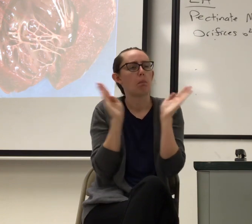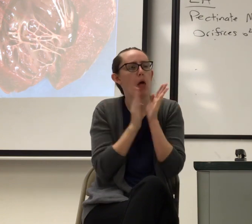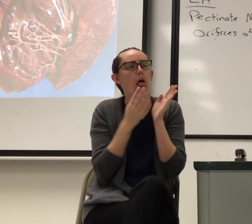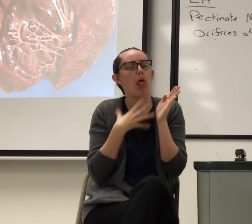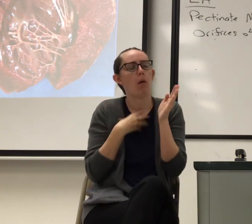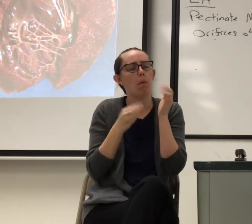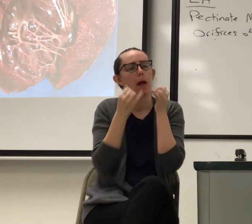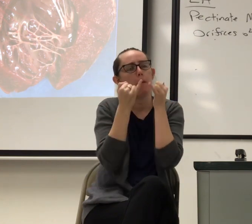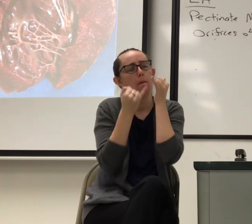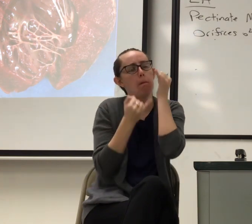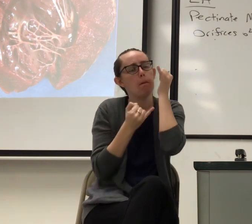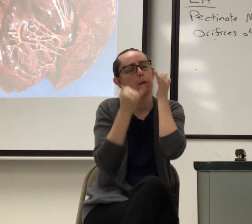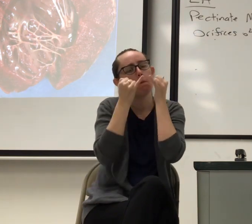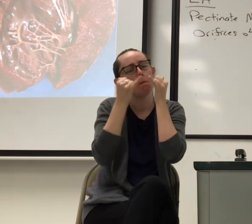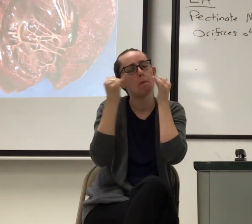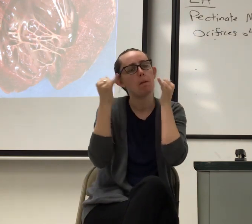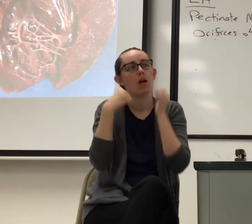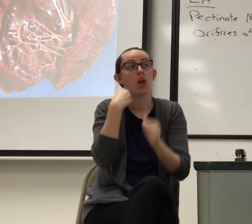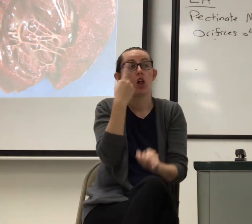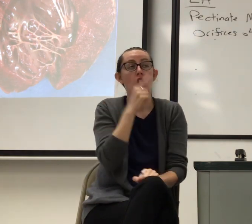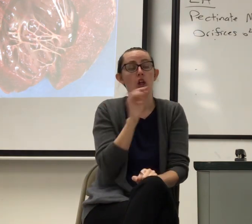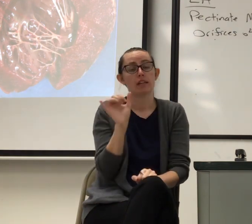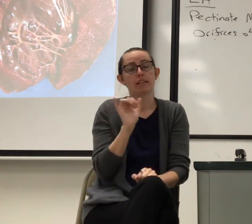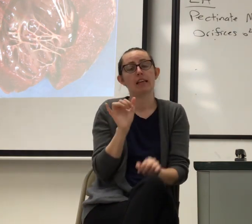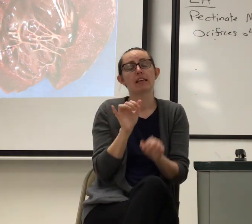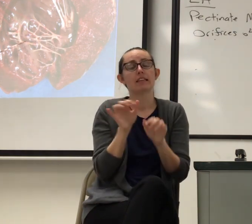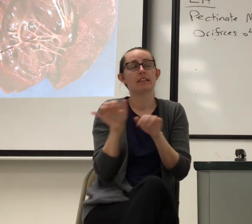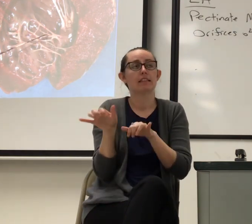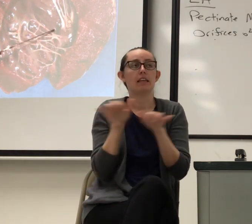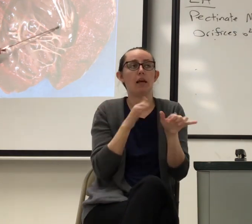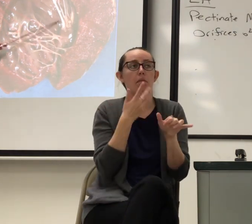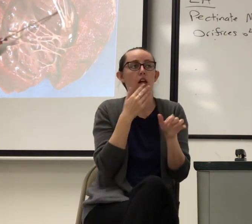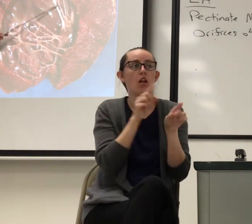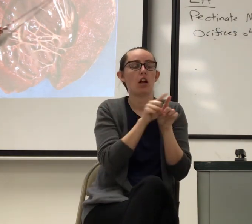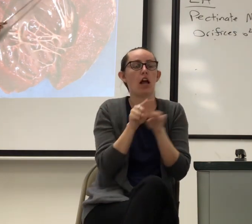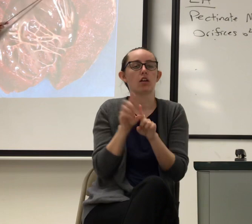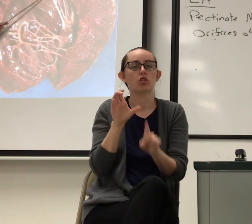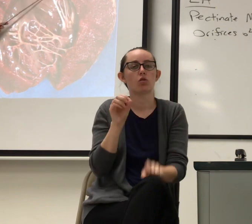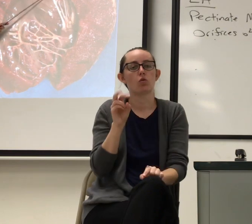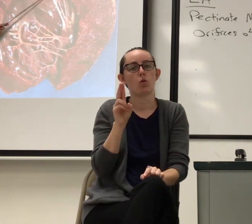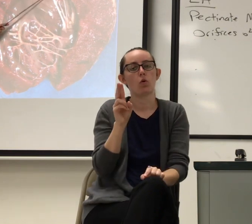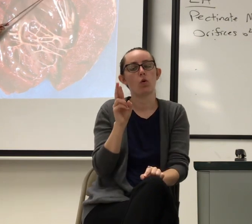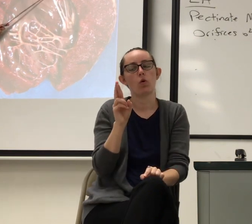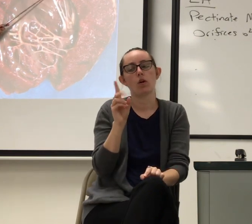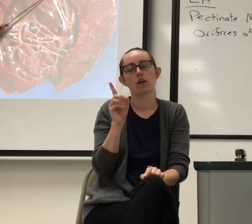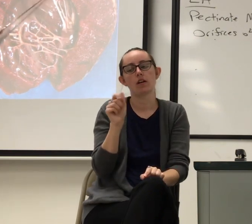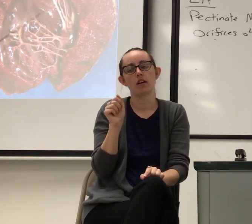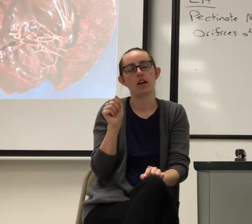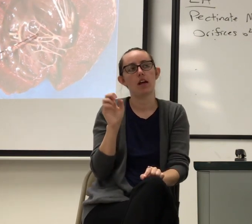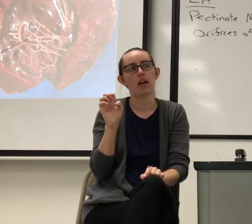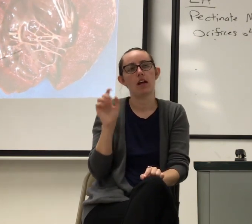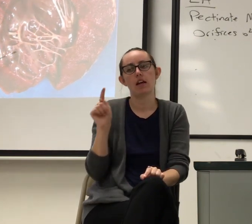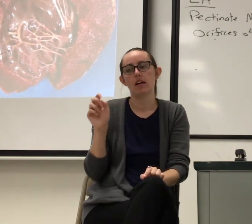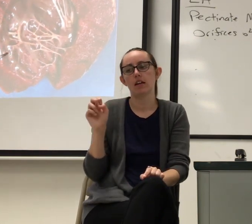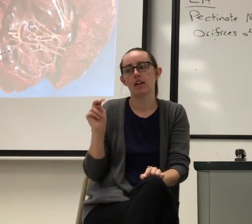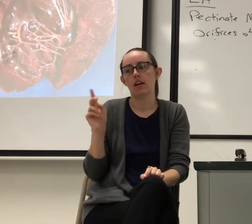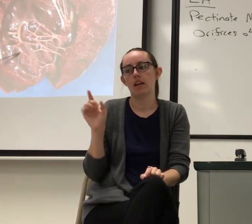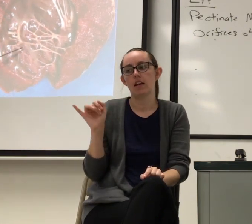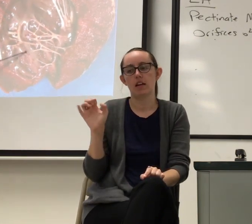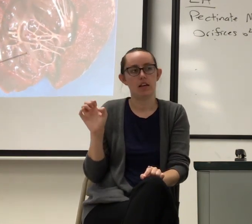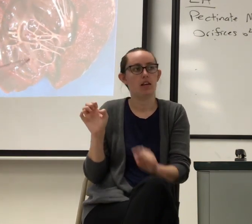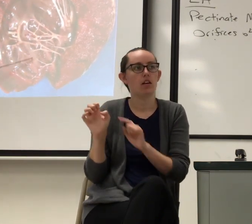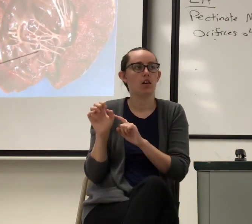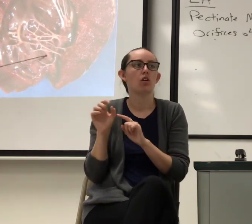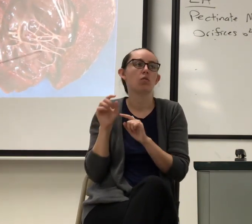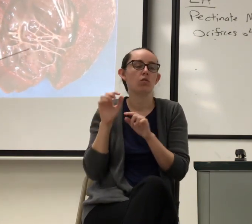of look like the same color as the heartstrings, the chordae tendineae. But if you follow that up to a valve, you notice the chordae tendineae. All the other ones that connect all